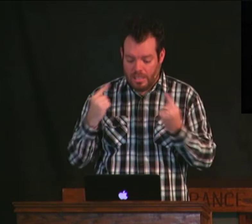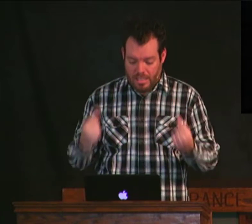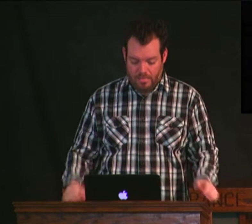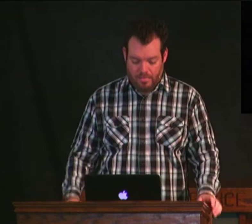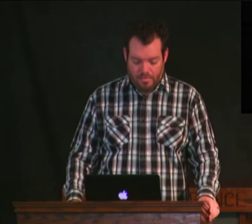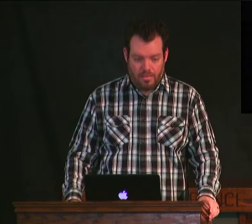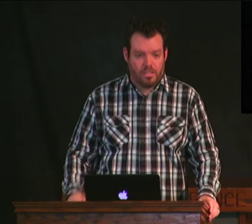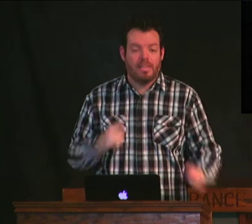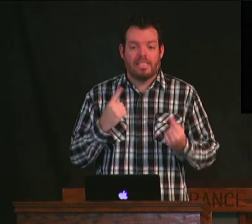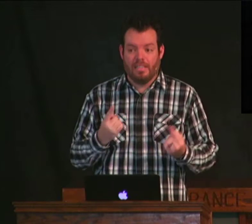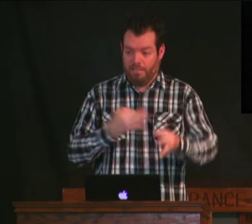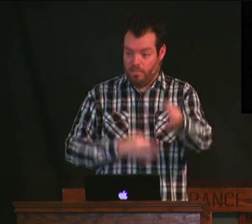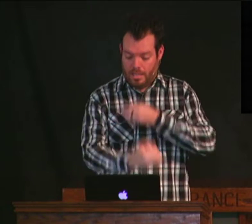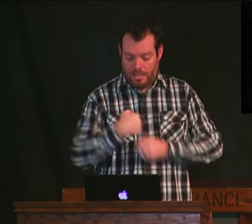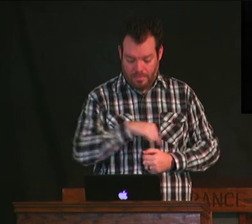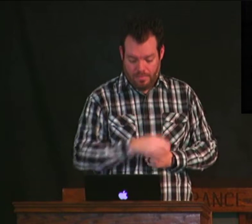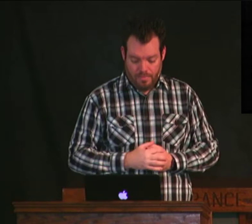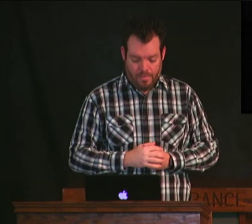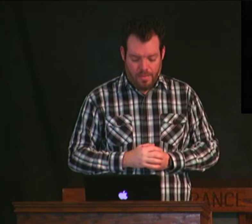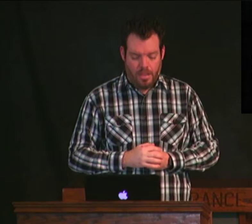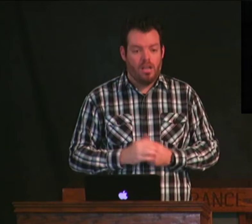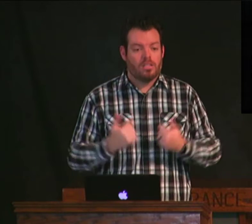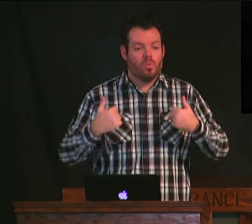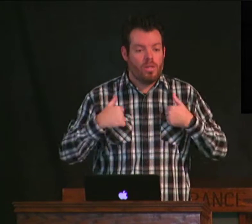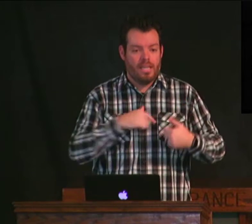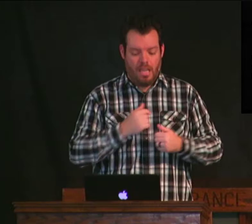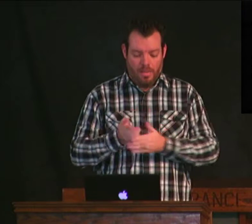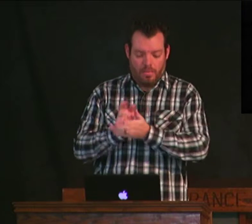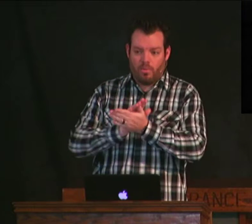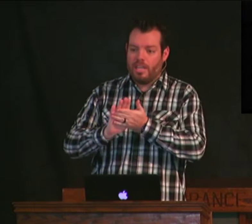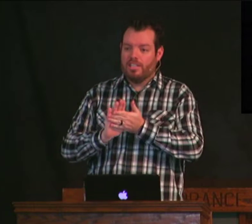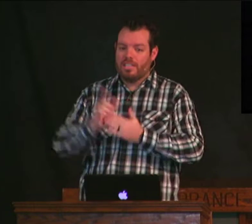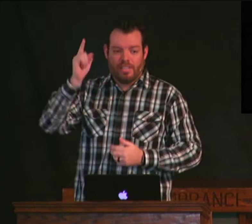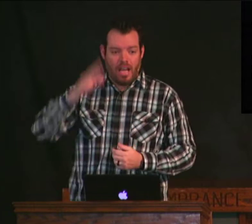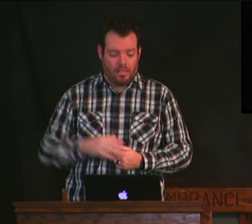sin, to be sin for us, so we can become the righteousness of God.